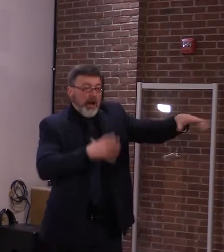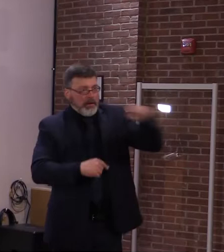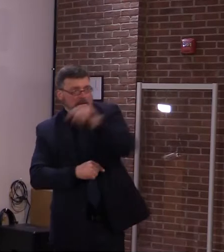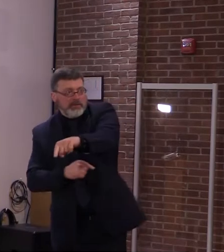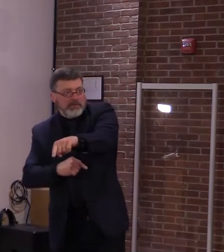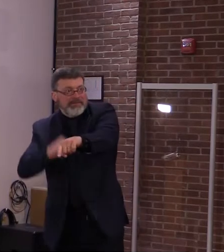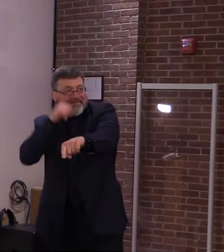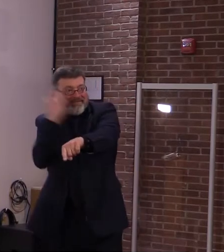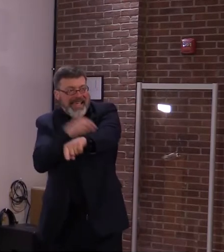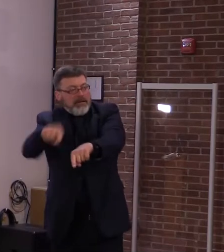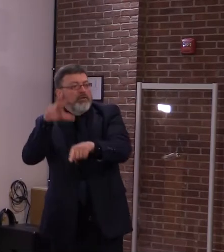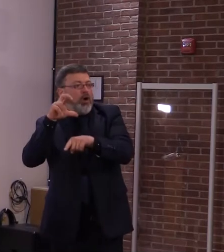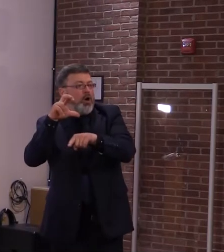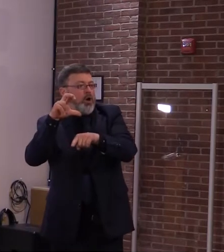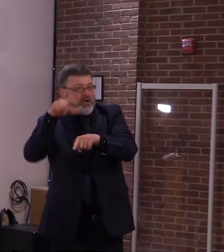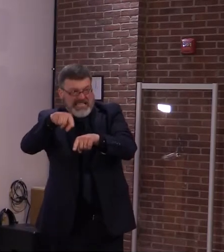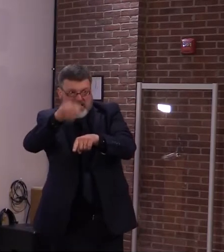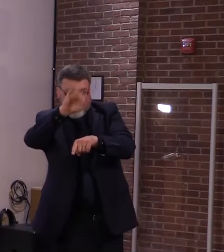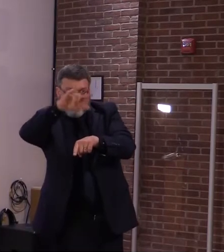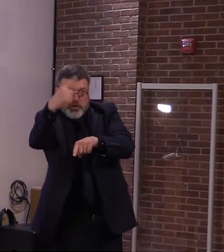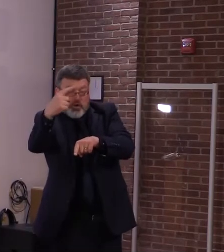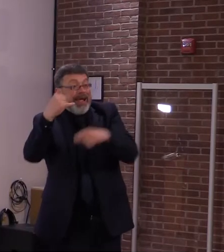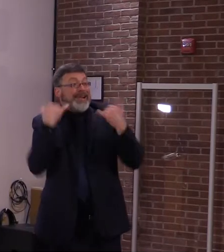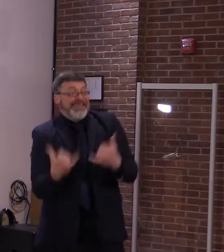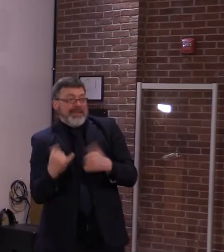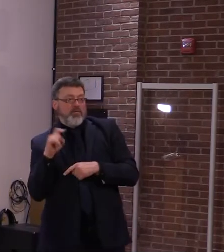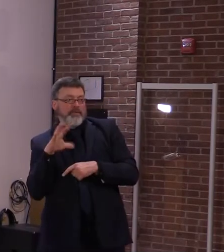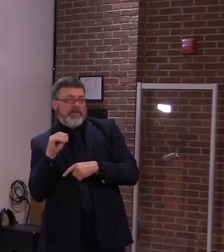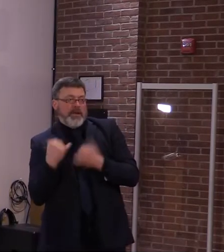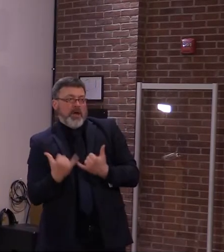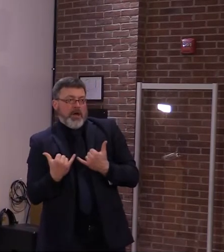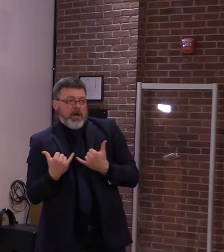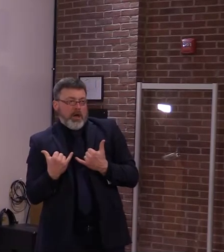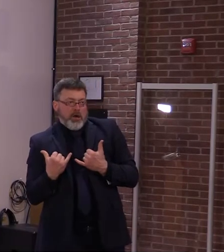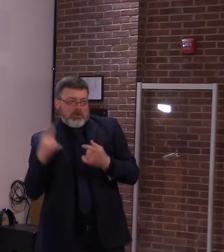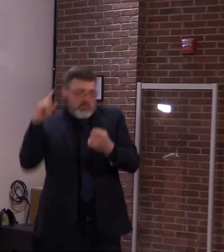unvaccinated. And we will allow any number of